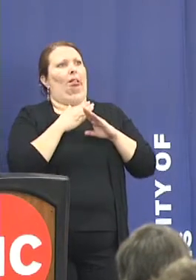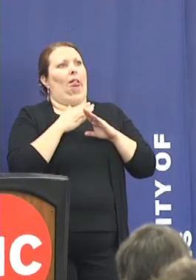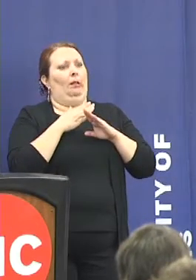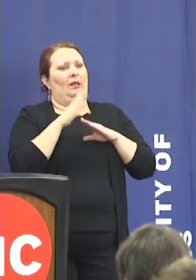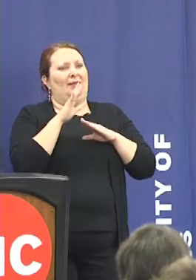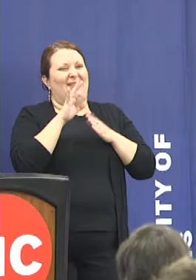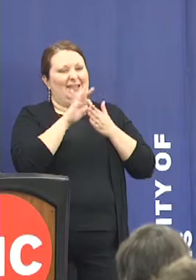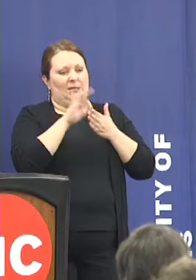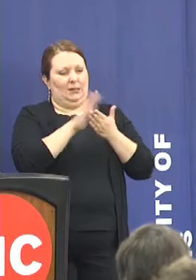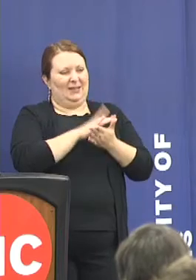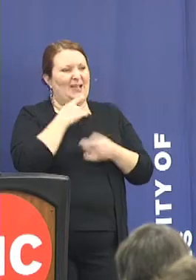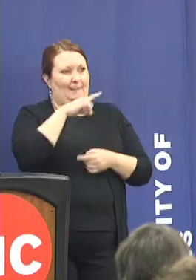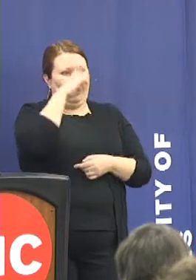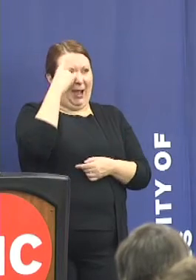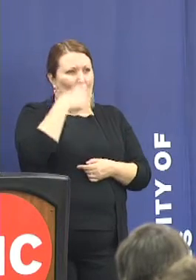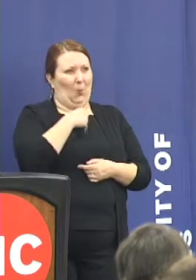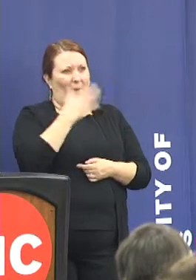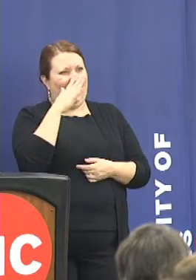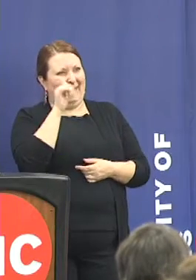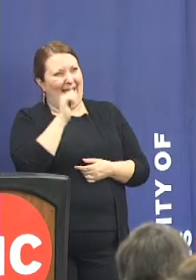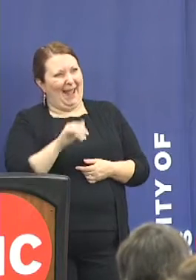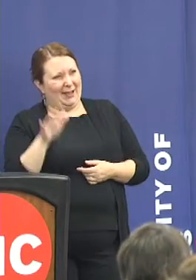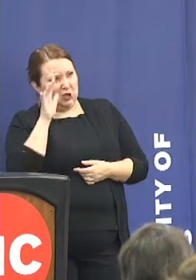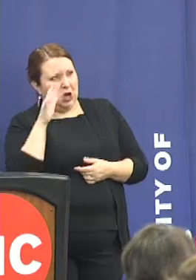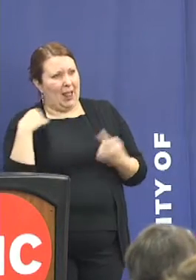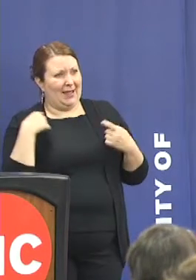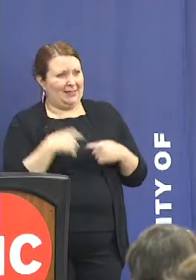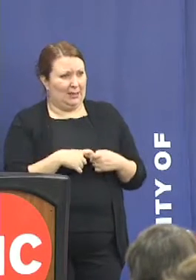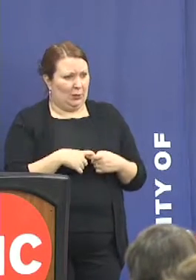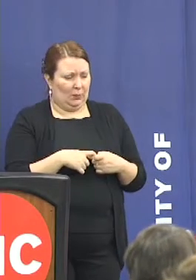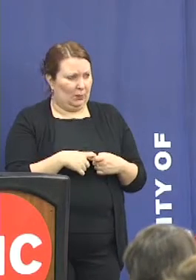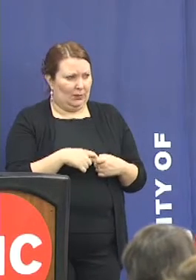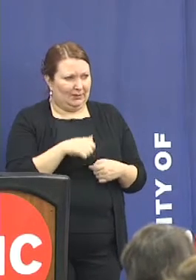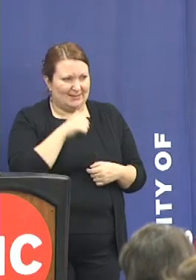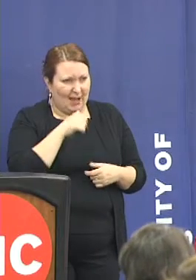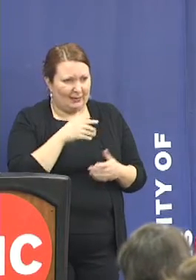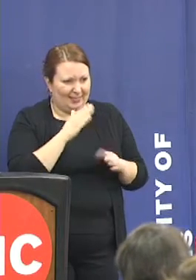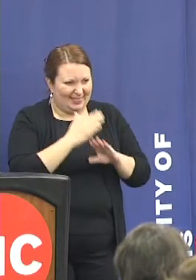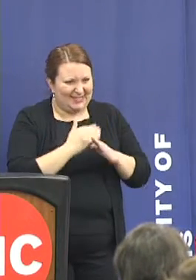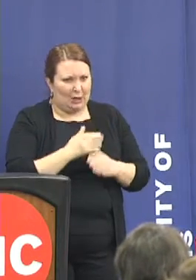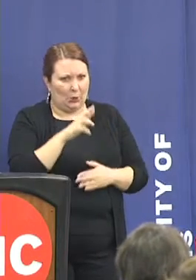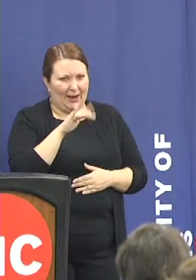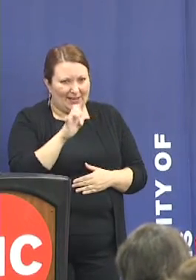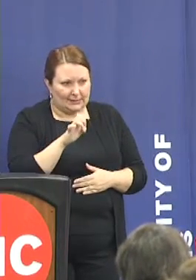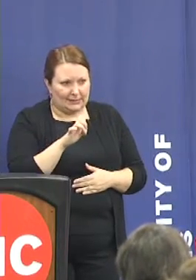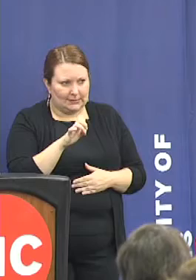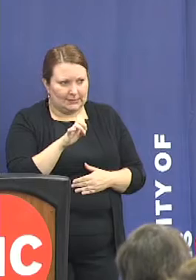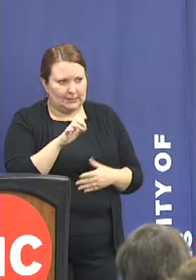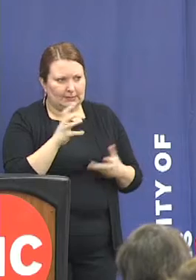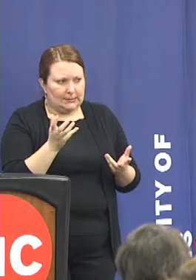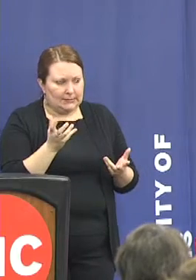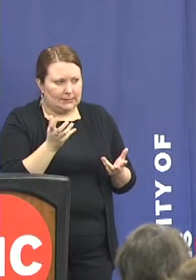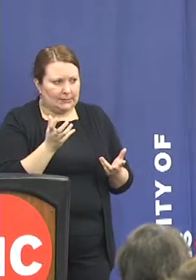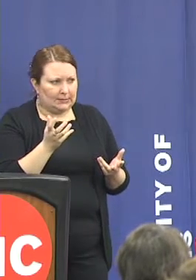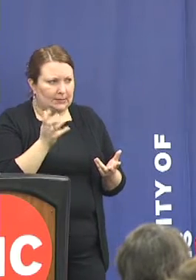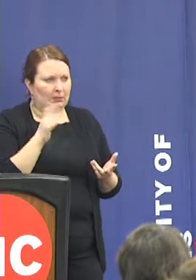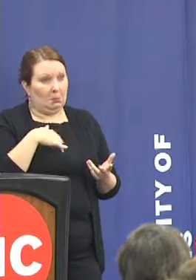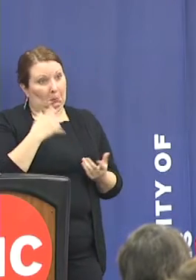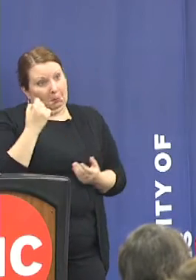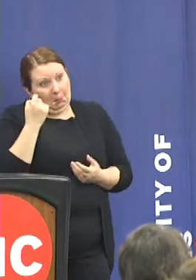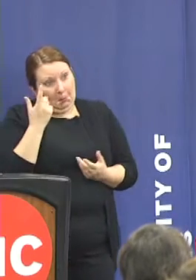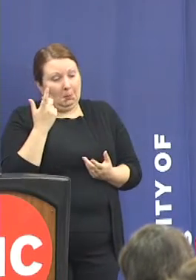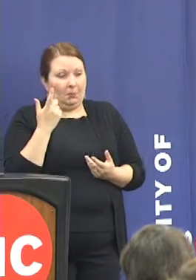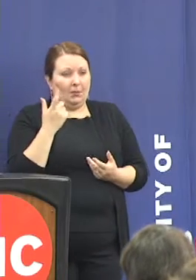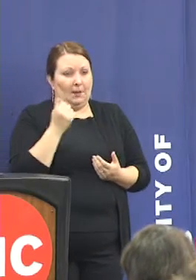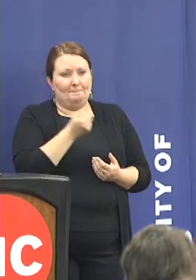that says black, white, Asian, and where Latino's not a race, right? And they're, and which is